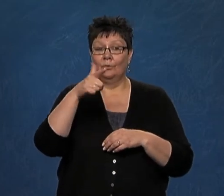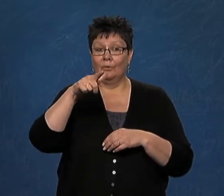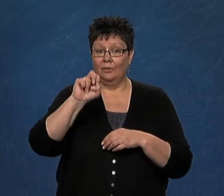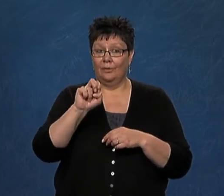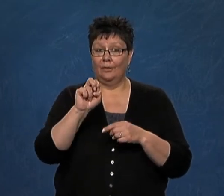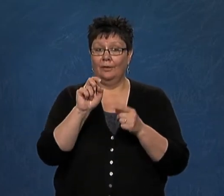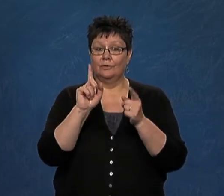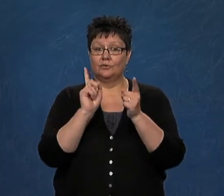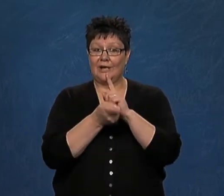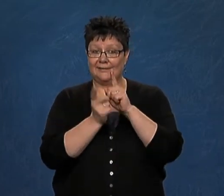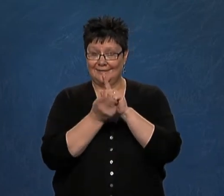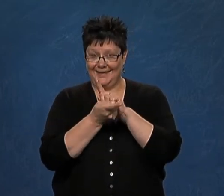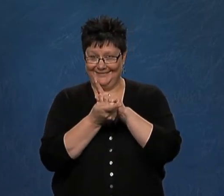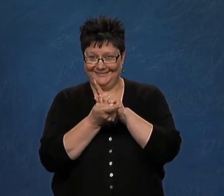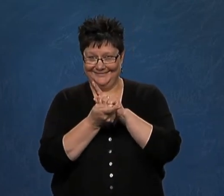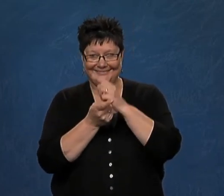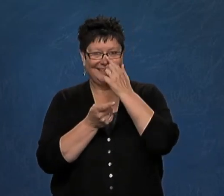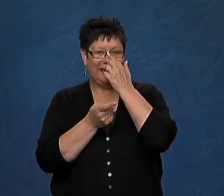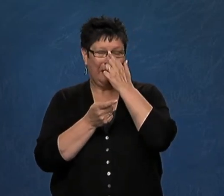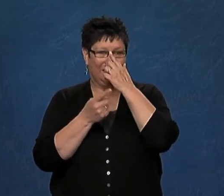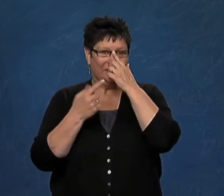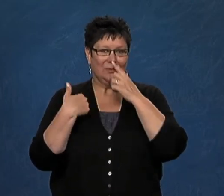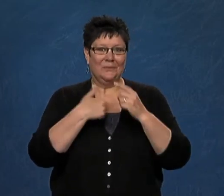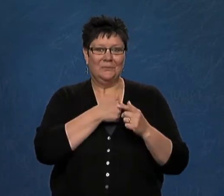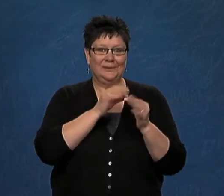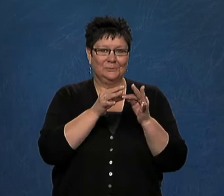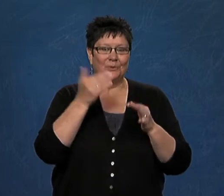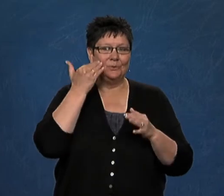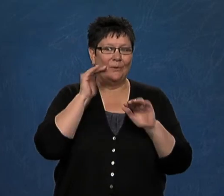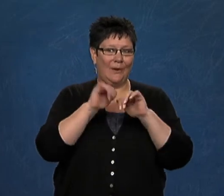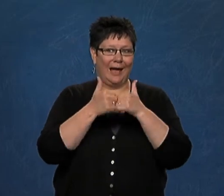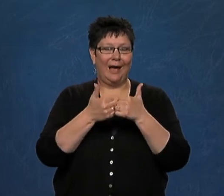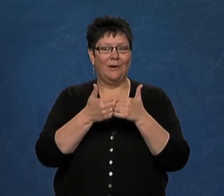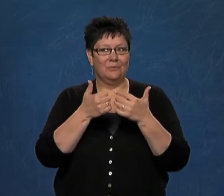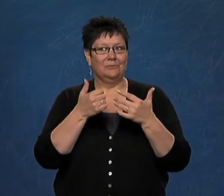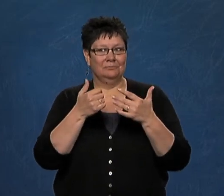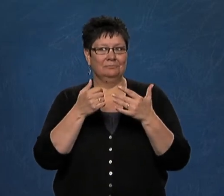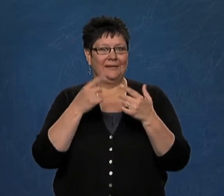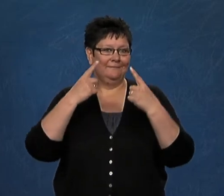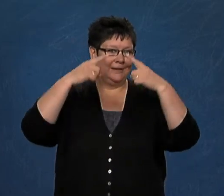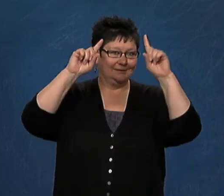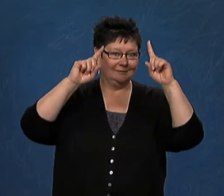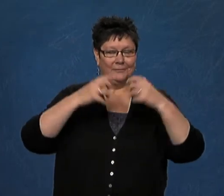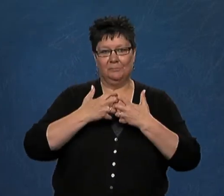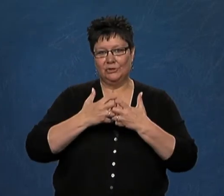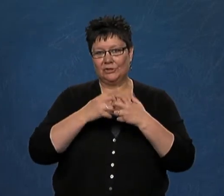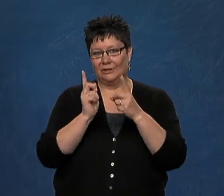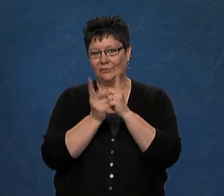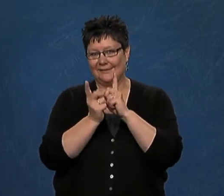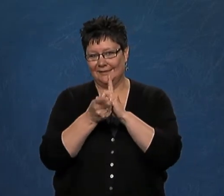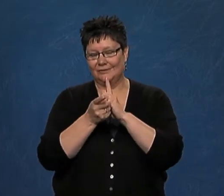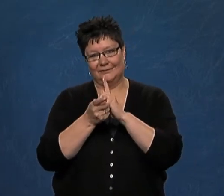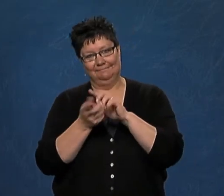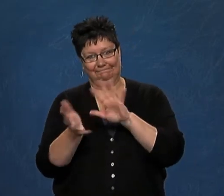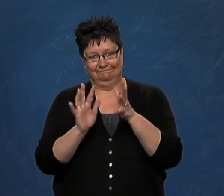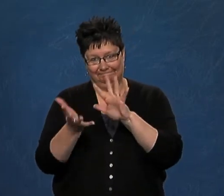interpreting services. Also with Google translations as well. So interpreters know how